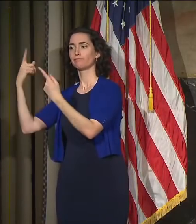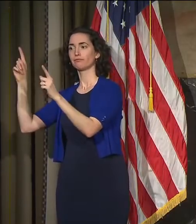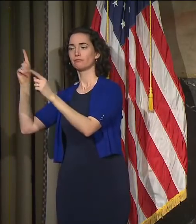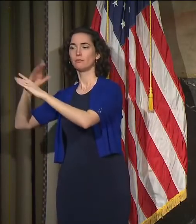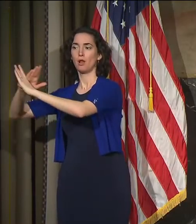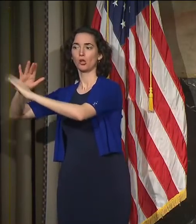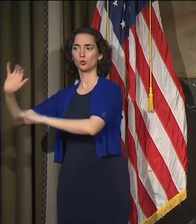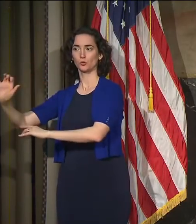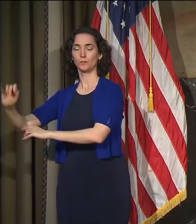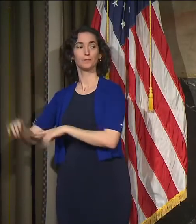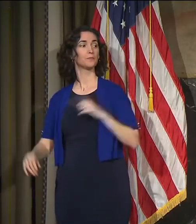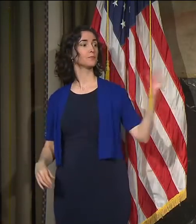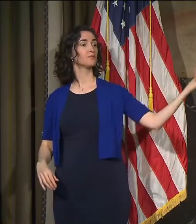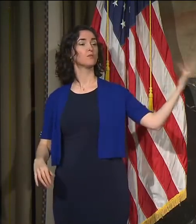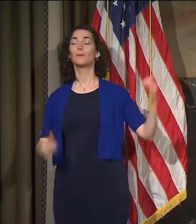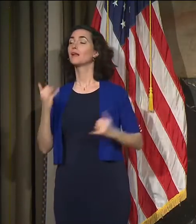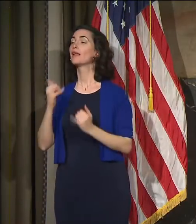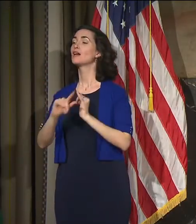soon.